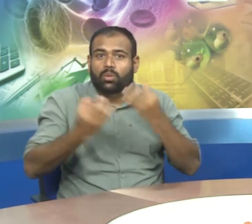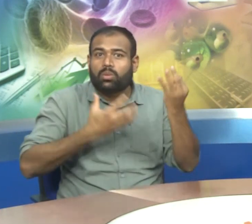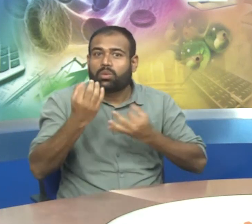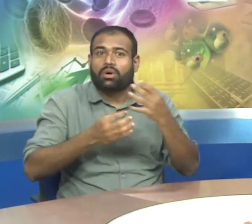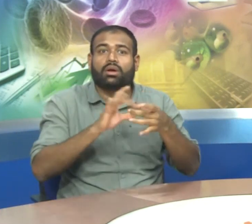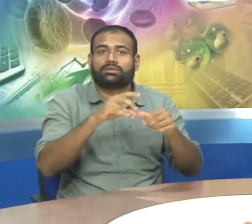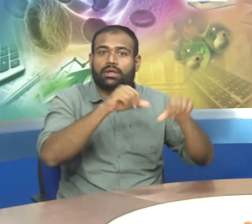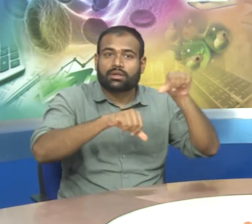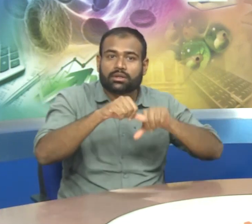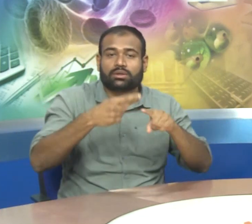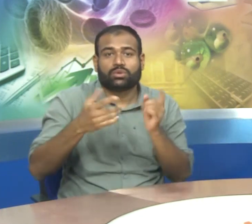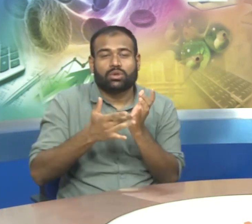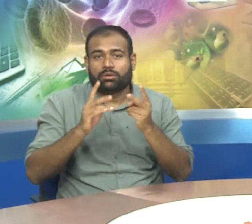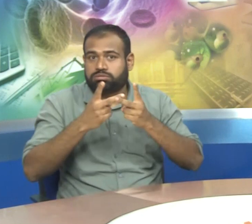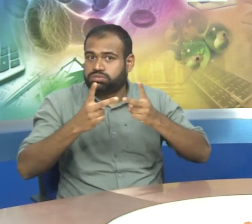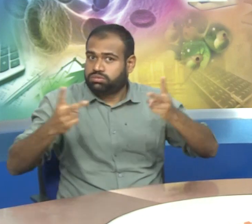and technology.